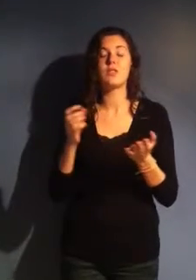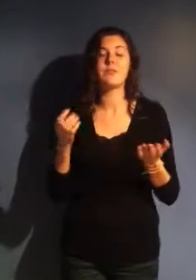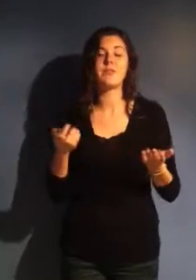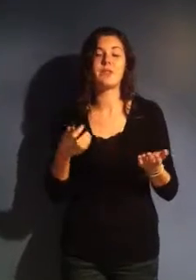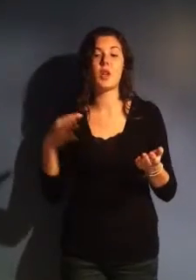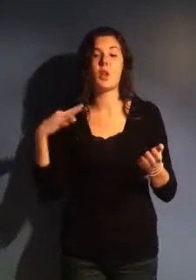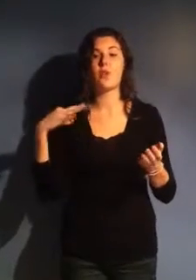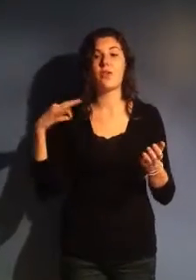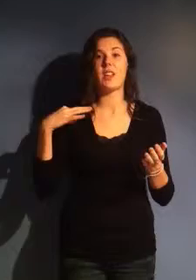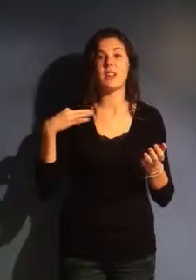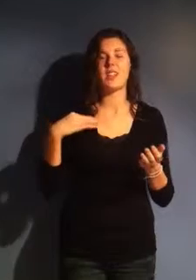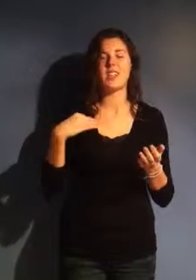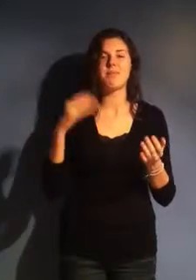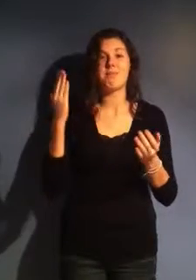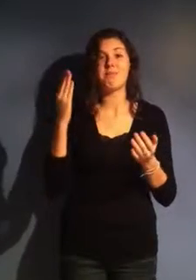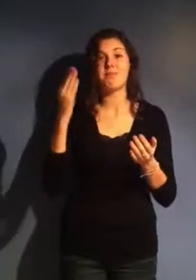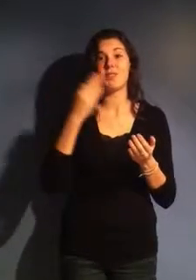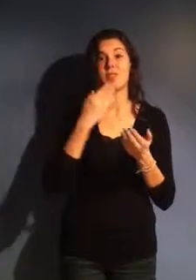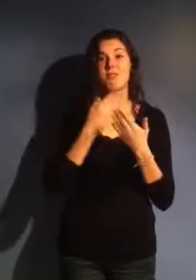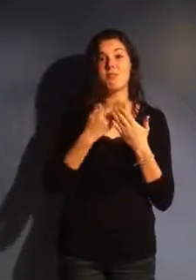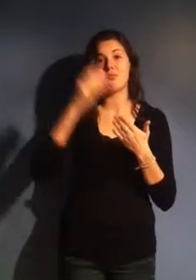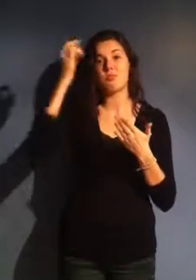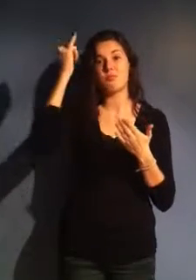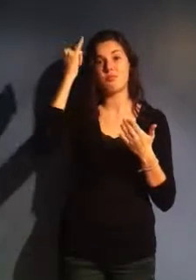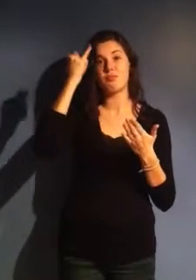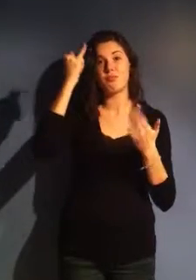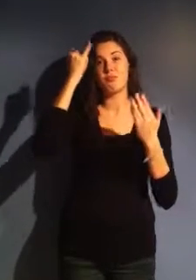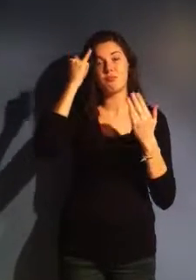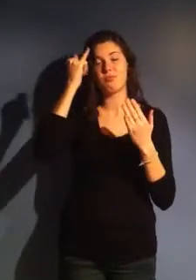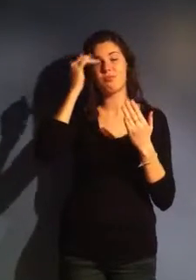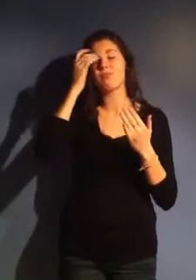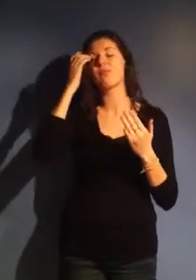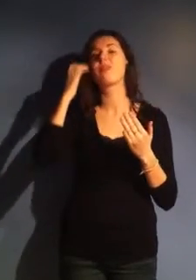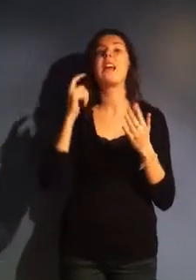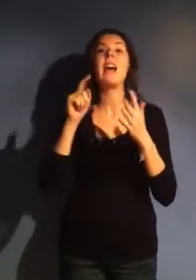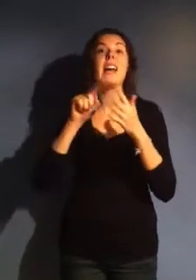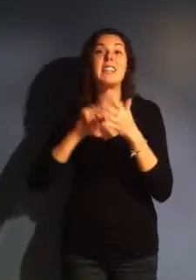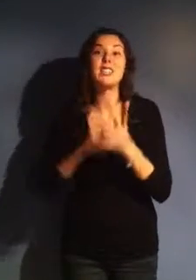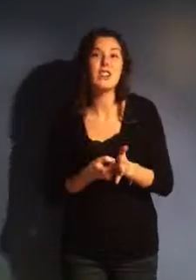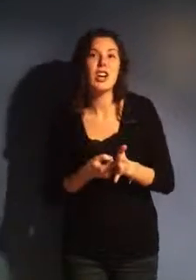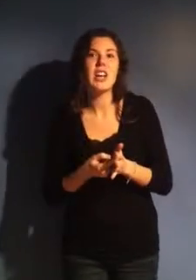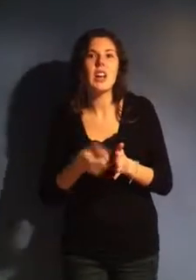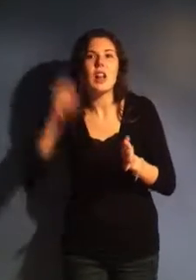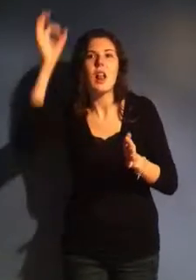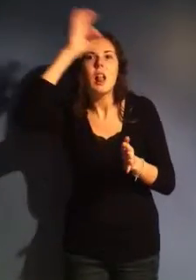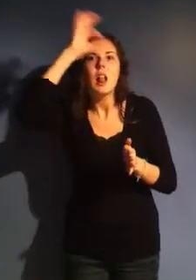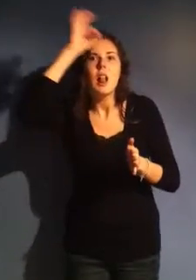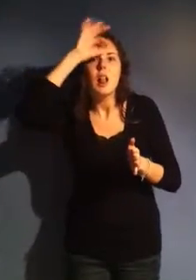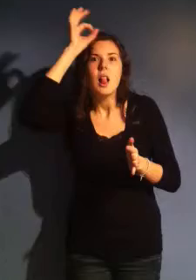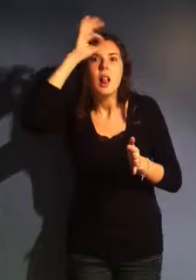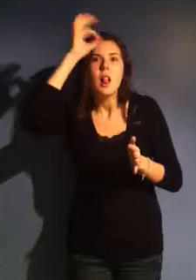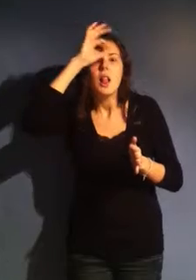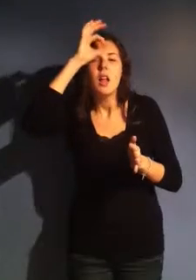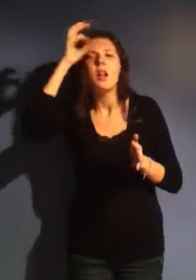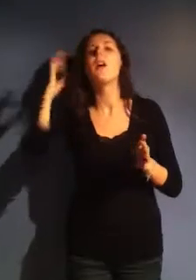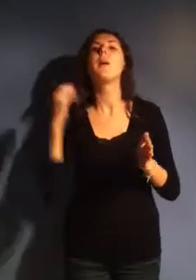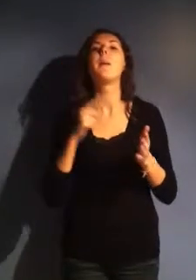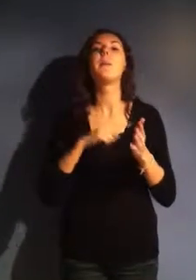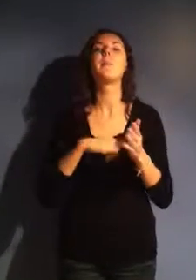amount. I came into the lab at ground zero knowing nothing about molecular bio, and now I've learned a lot